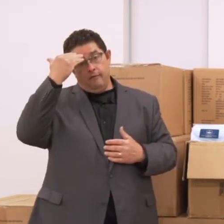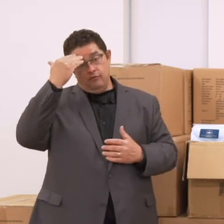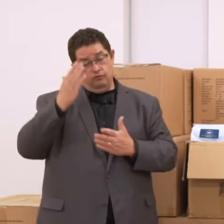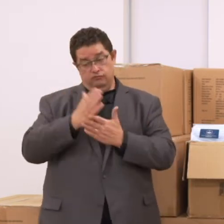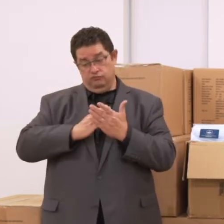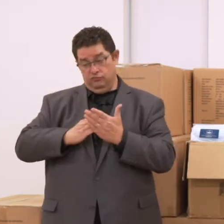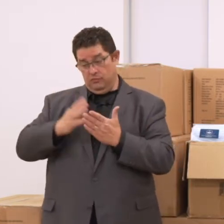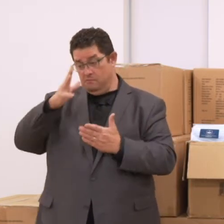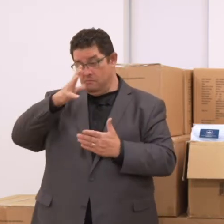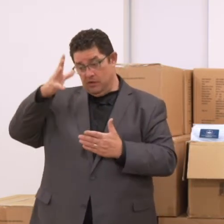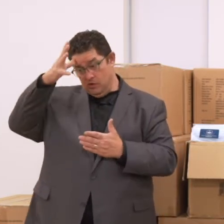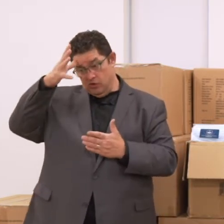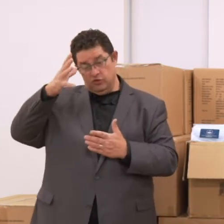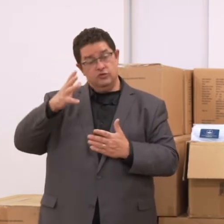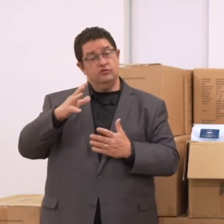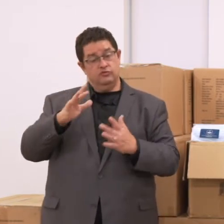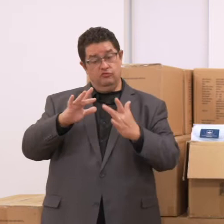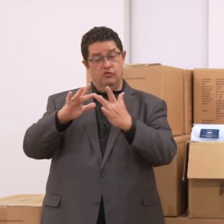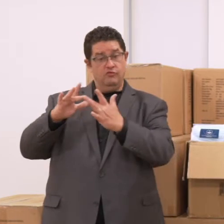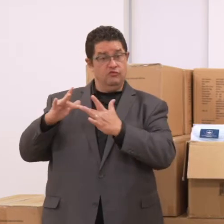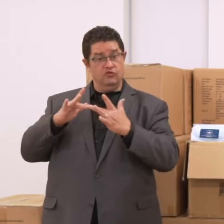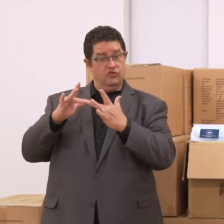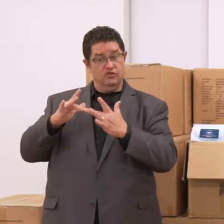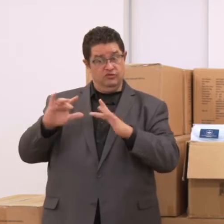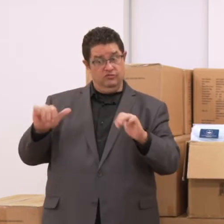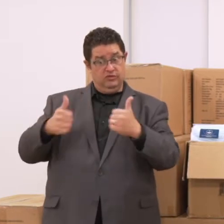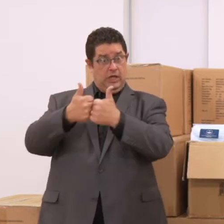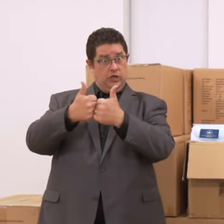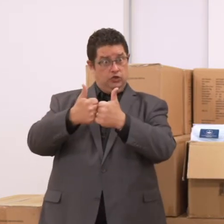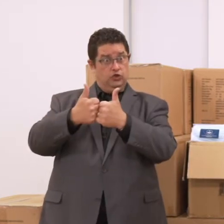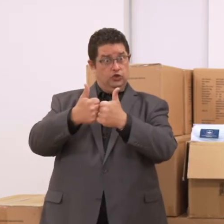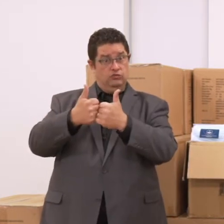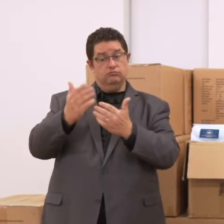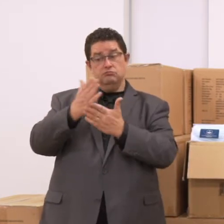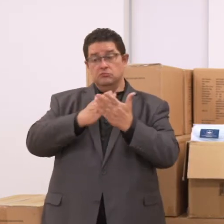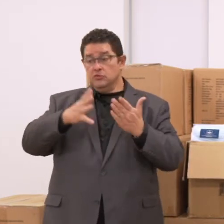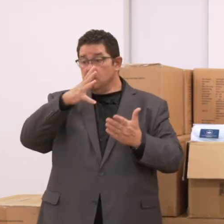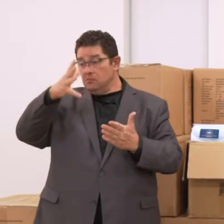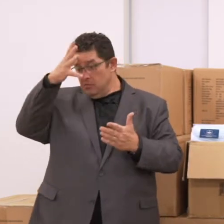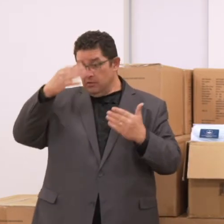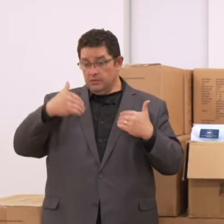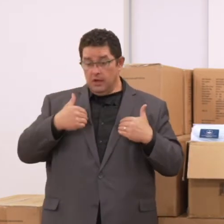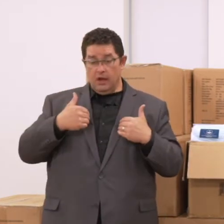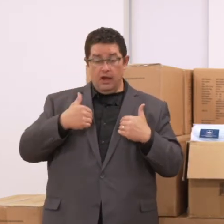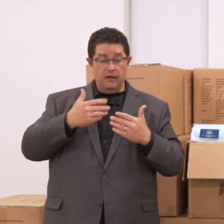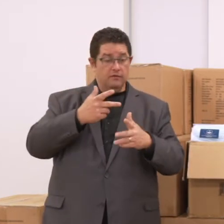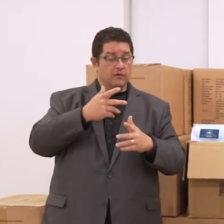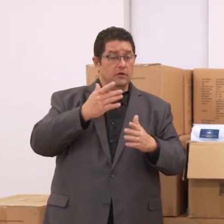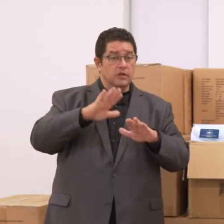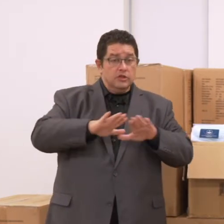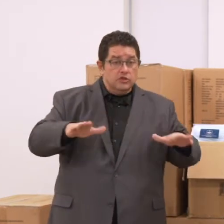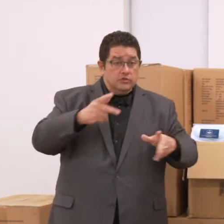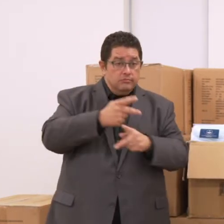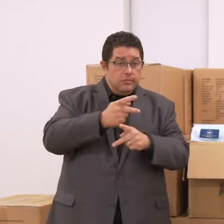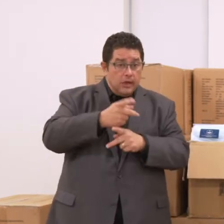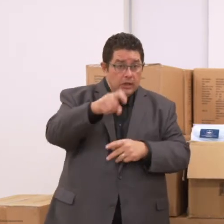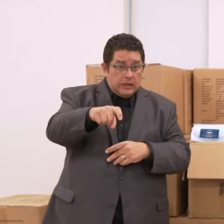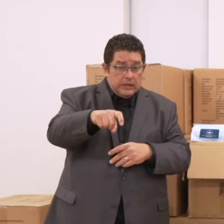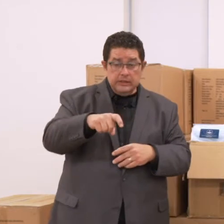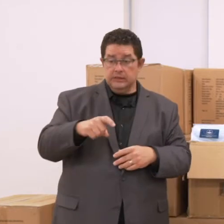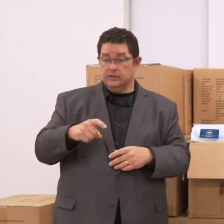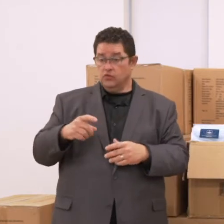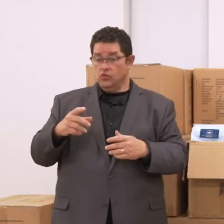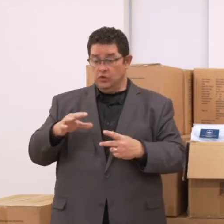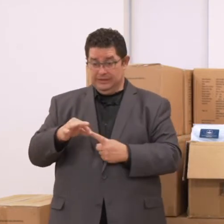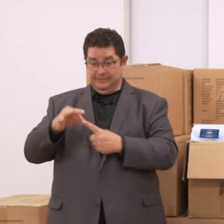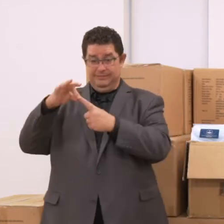parents, a virtual setting creates challenges. Some parents who have childcare needs and some parents who have kids with